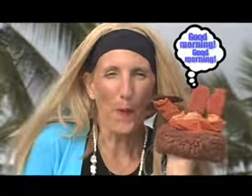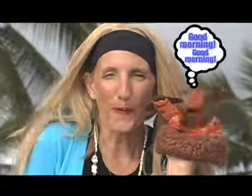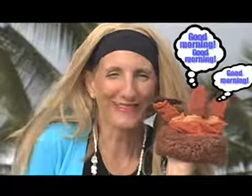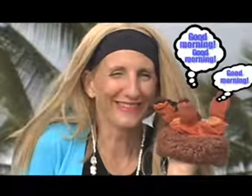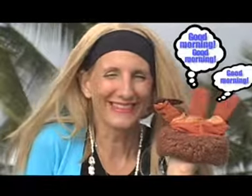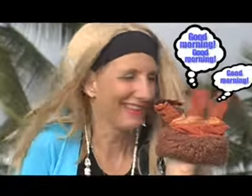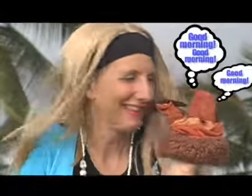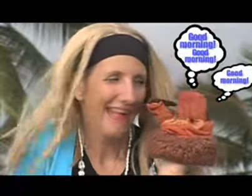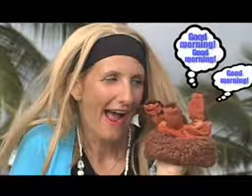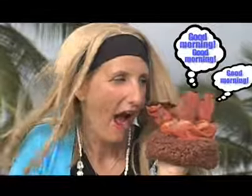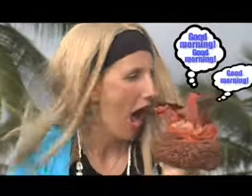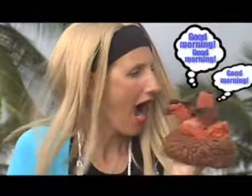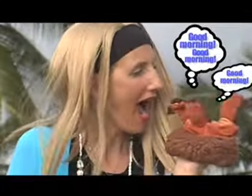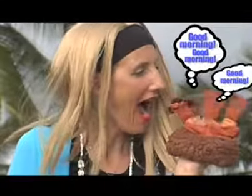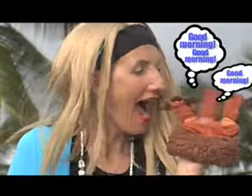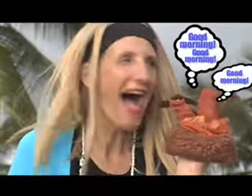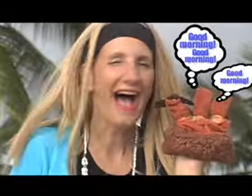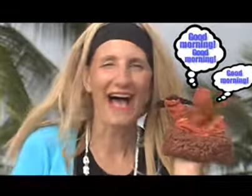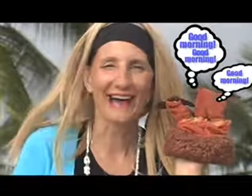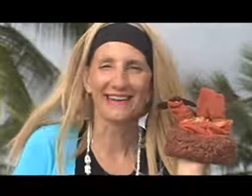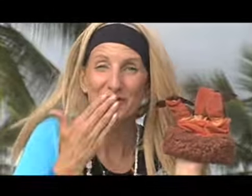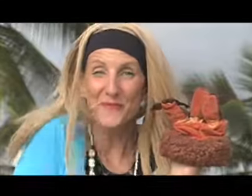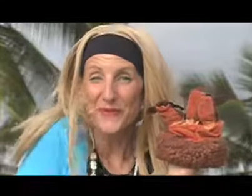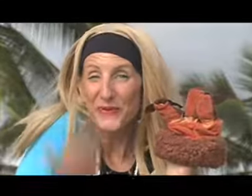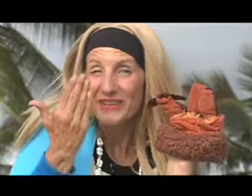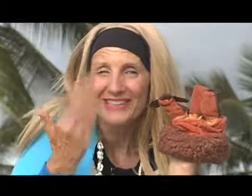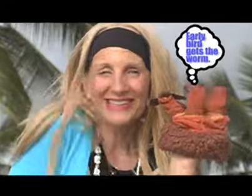morning. Good morning. Good